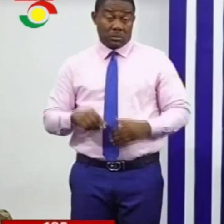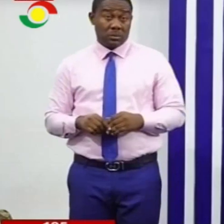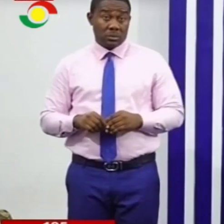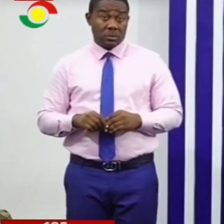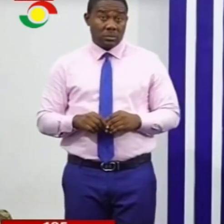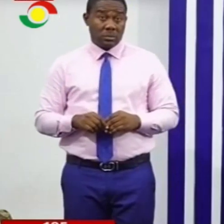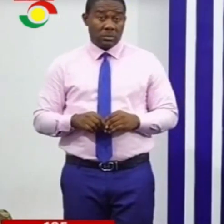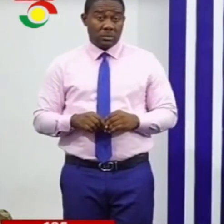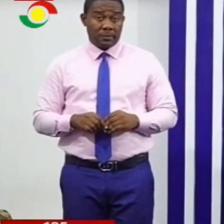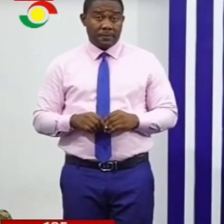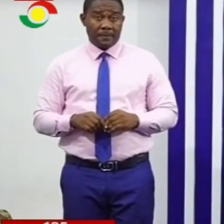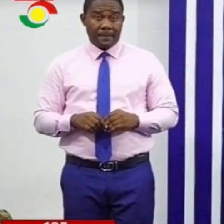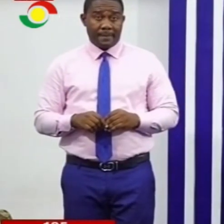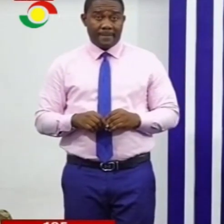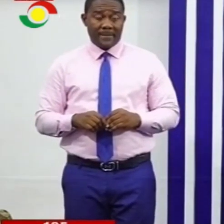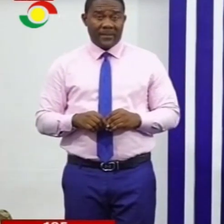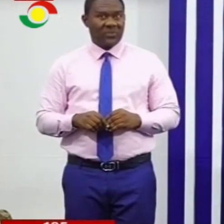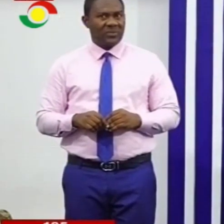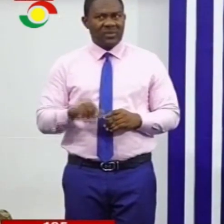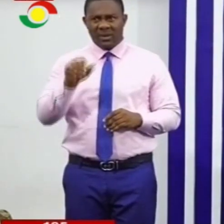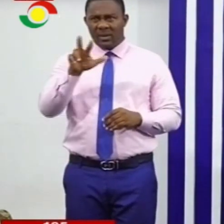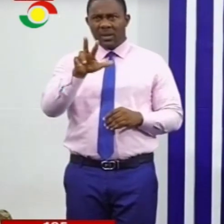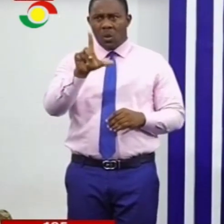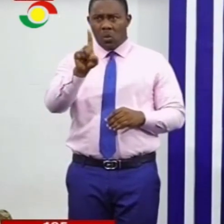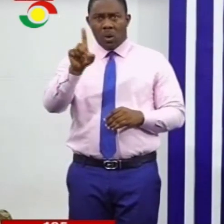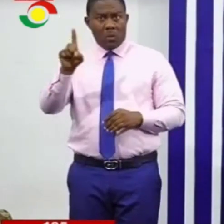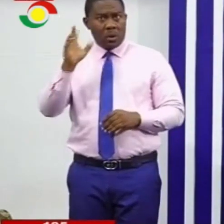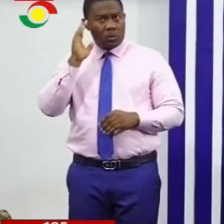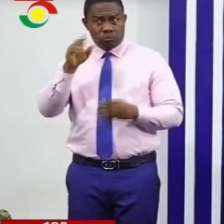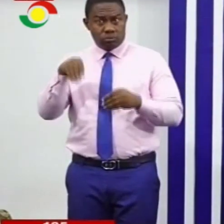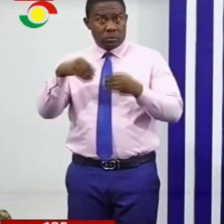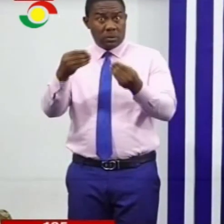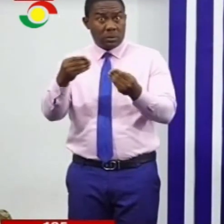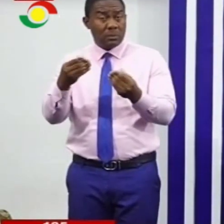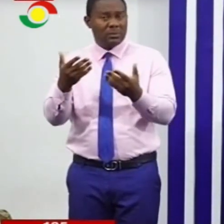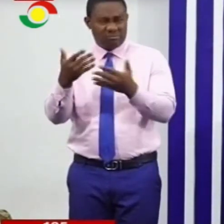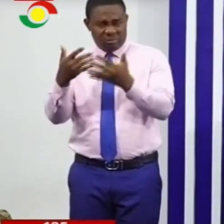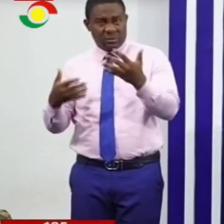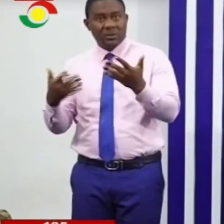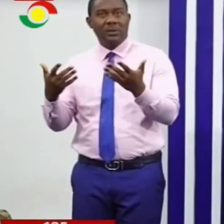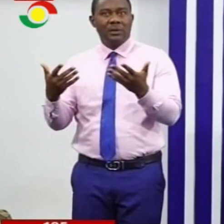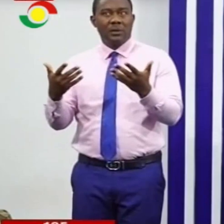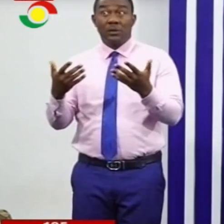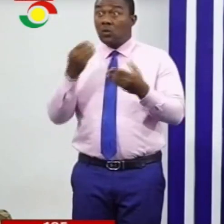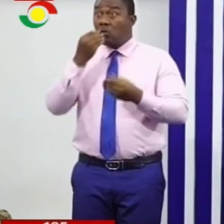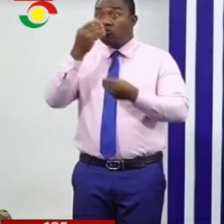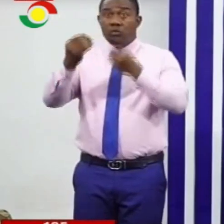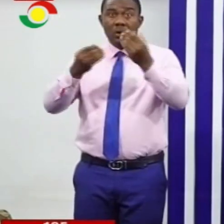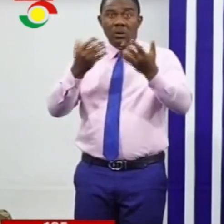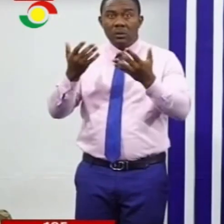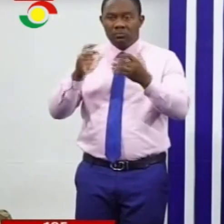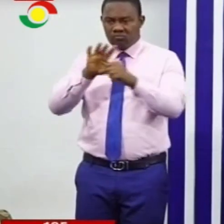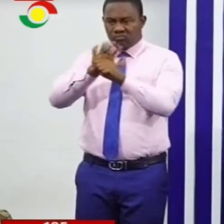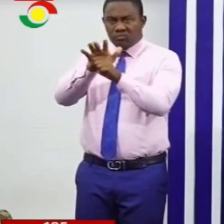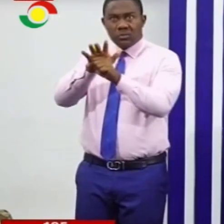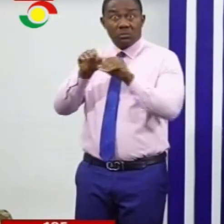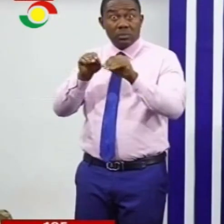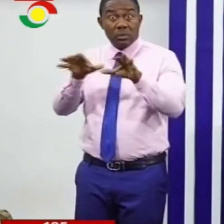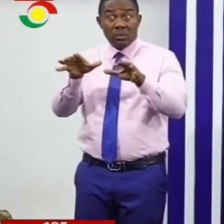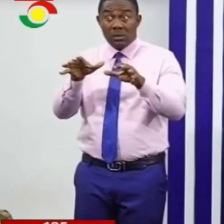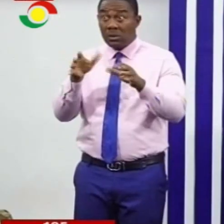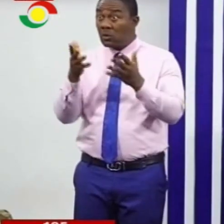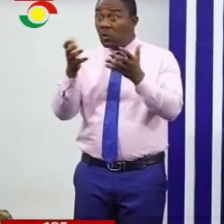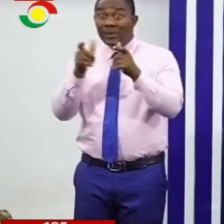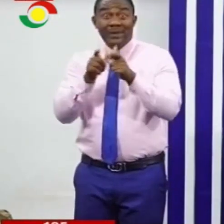311 will offer the following services. One, it will provide information to the general public on COVID-19. So anybody who needs